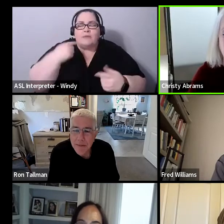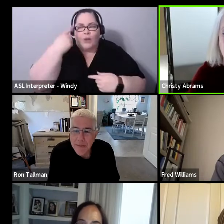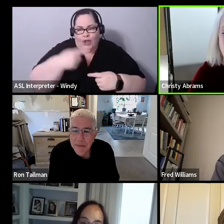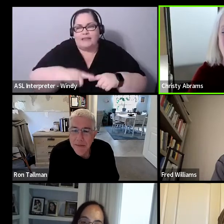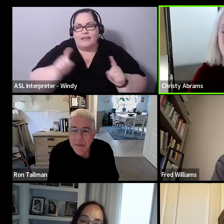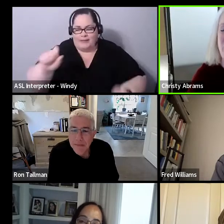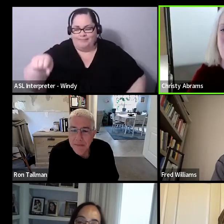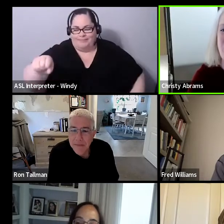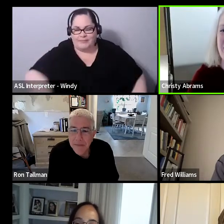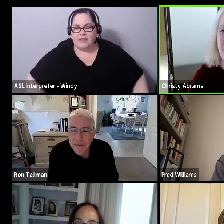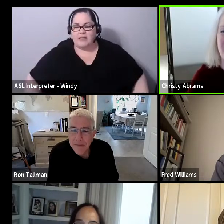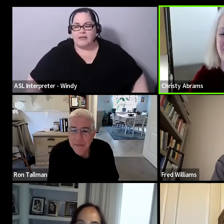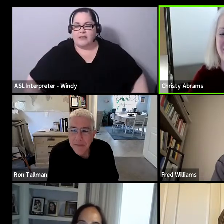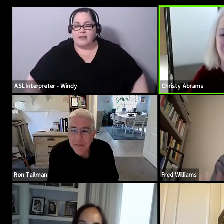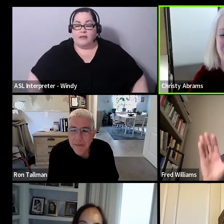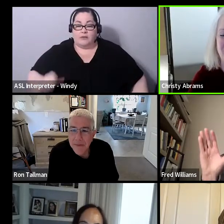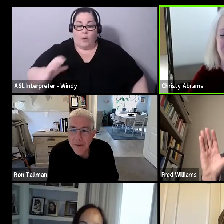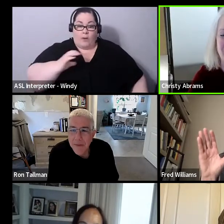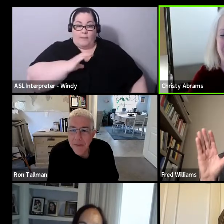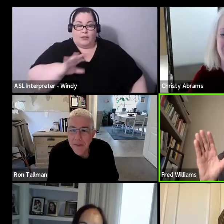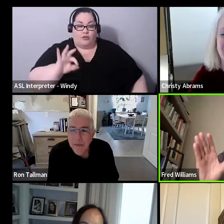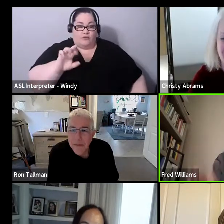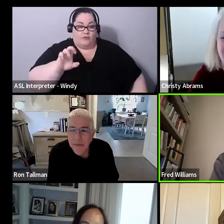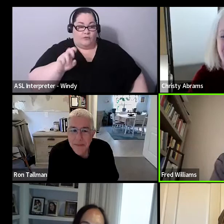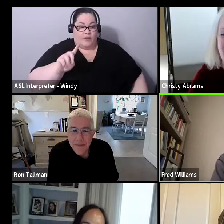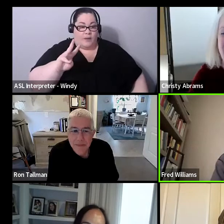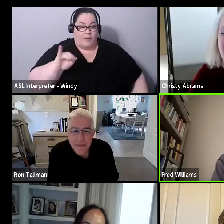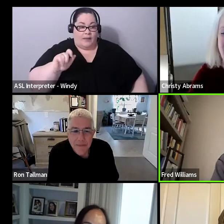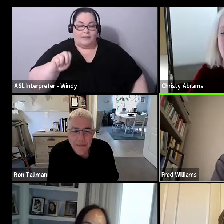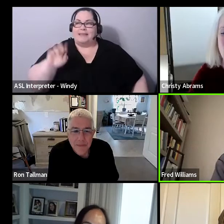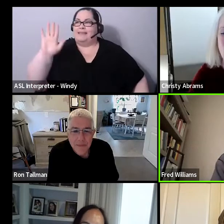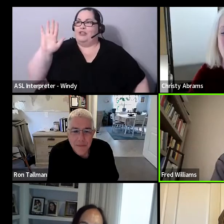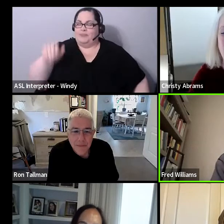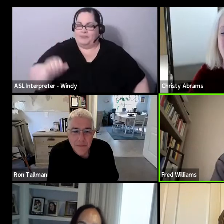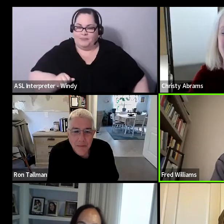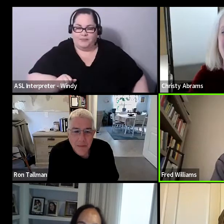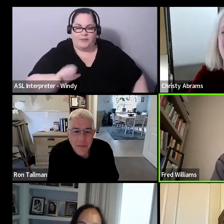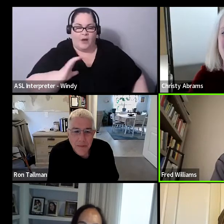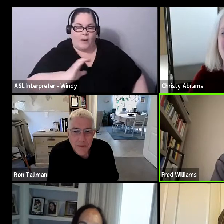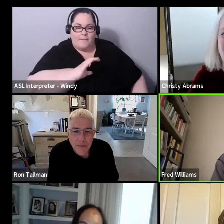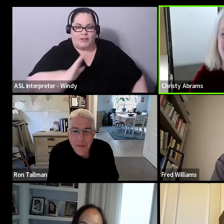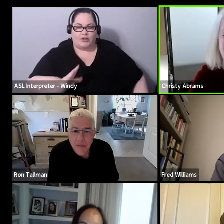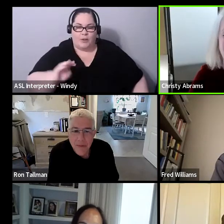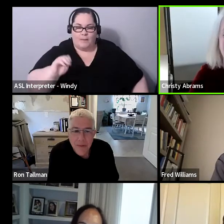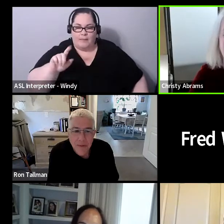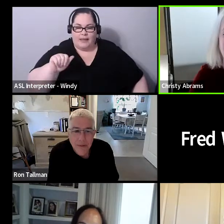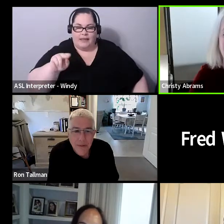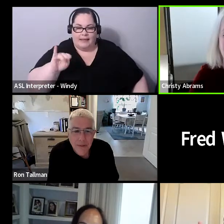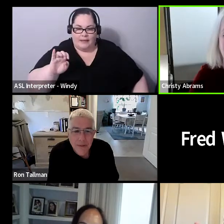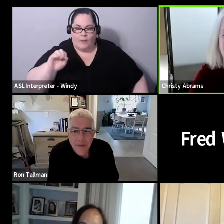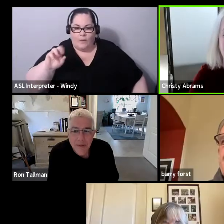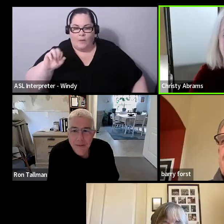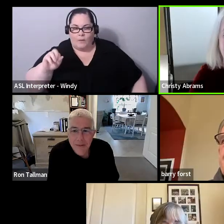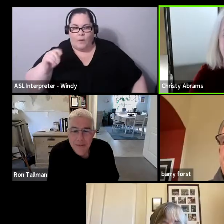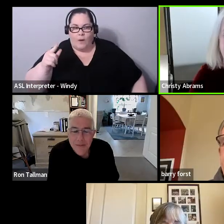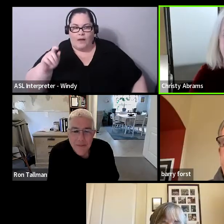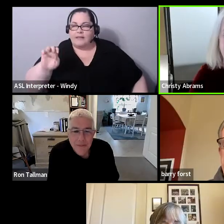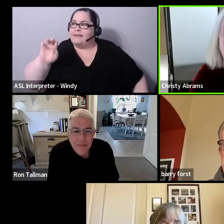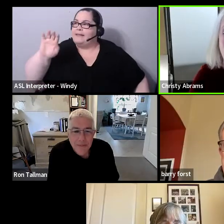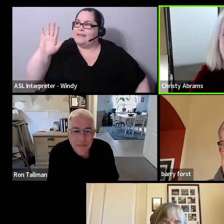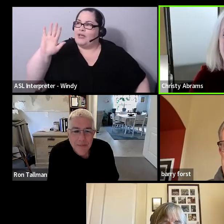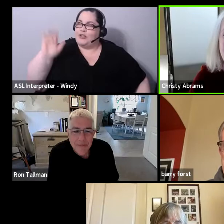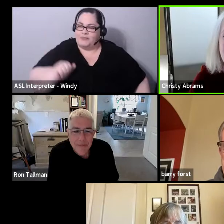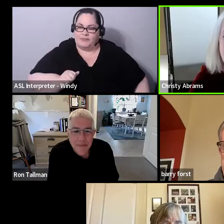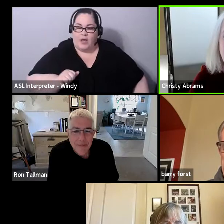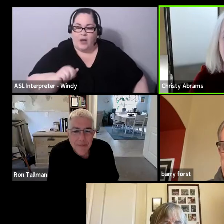And Commissioner Fred Williams. Here. And Commissioner Melanie O'Rourke. Here.